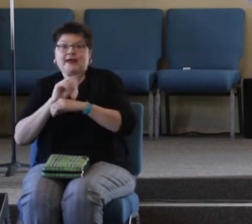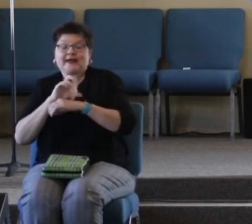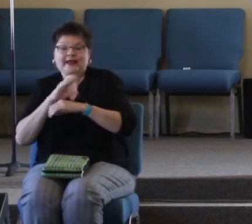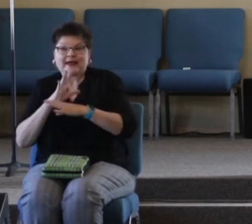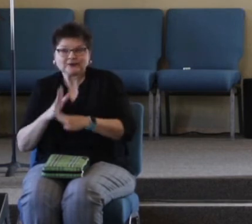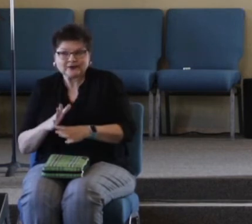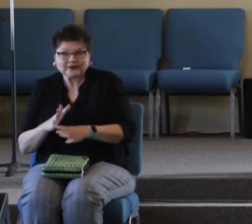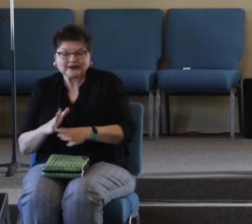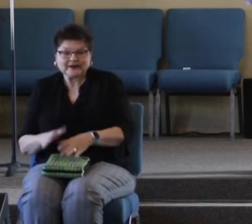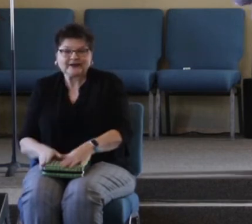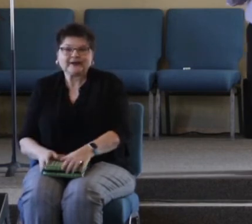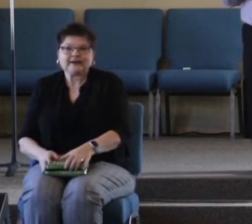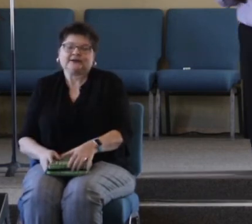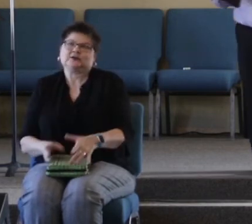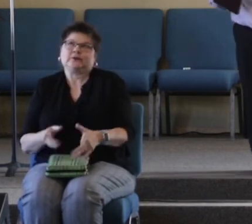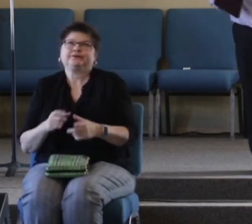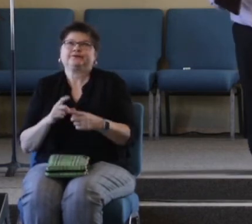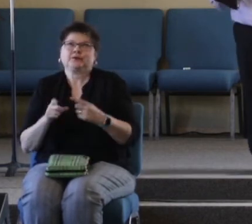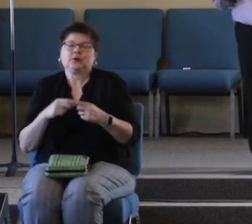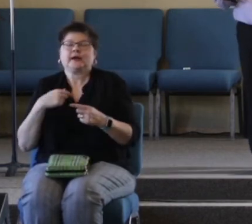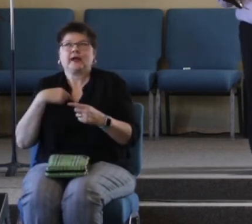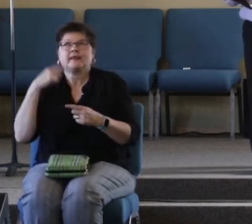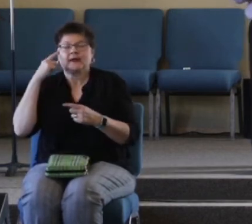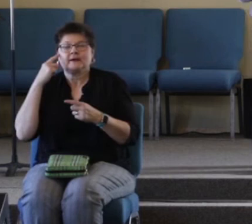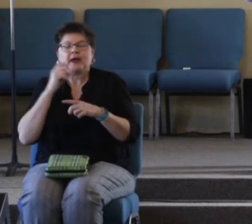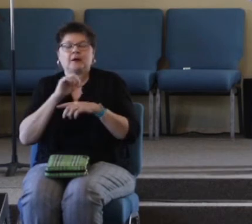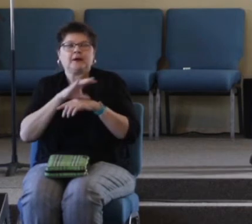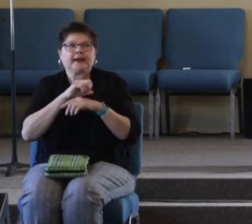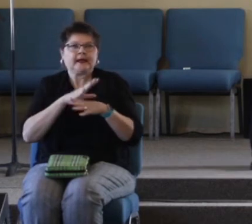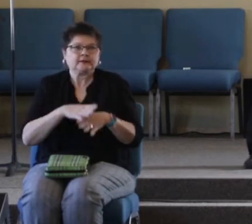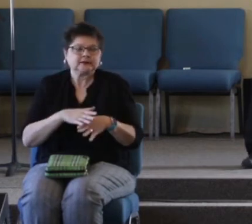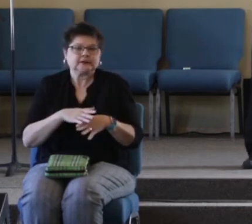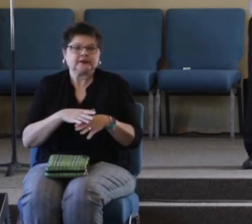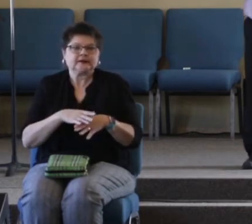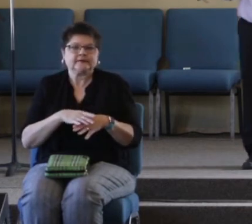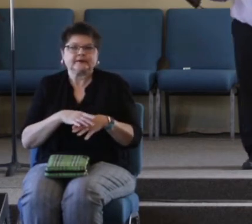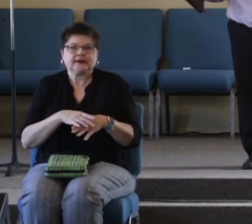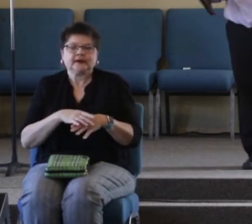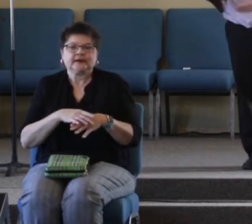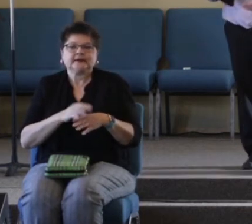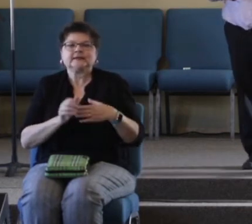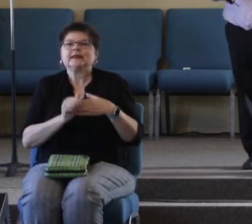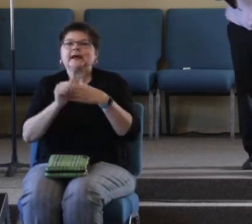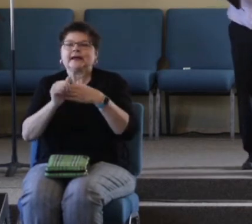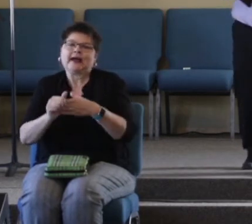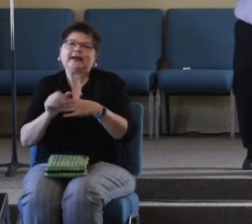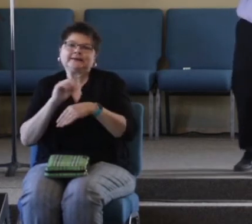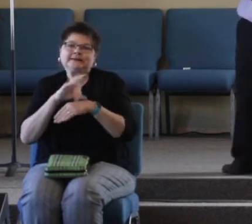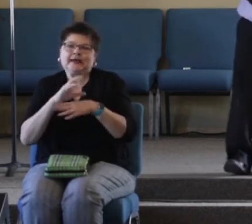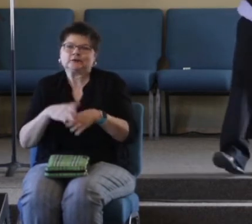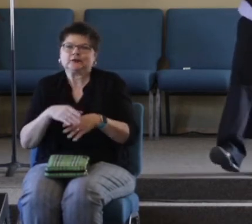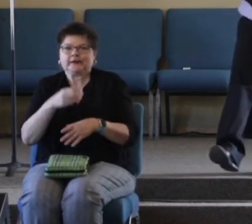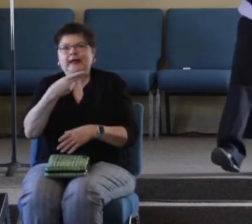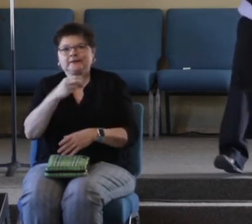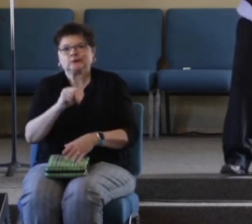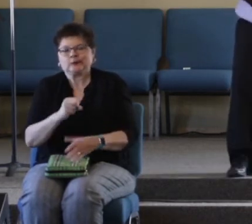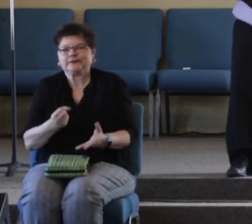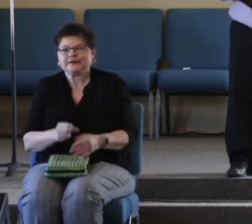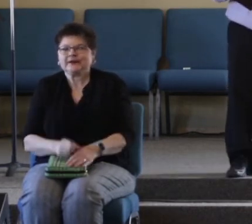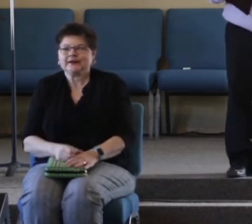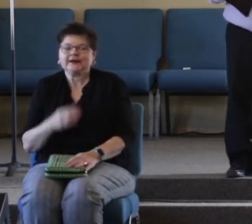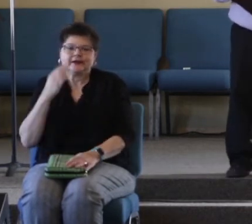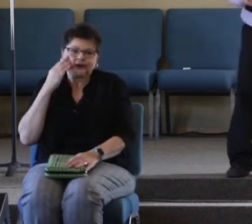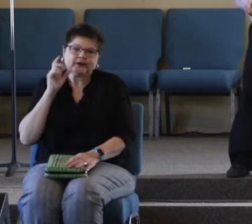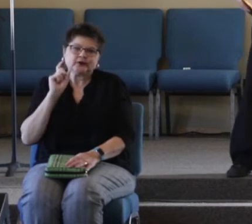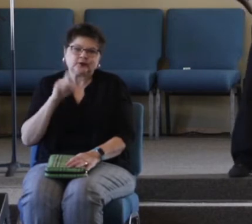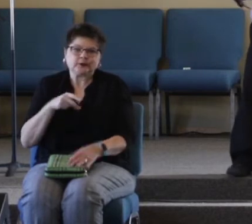Now, when I think of counselor, first thing I go back to is the guidance counselor in high school. You know, that is